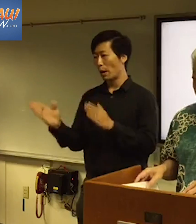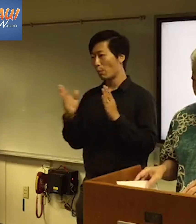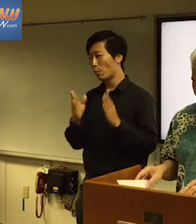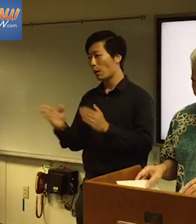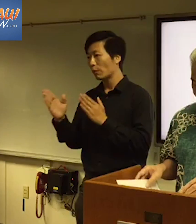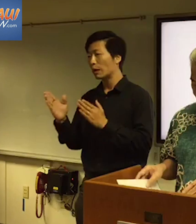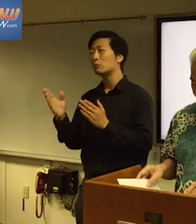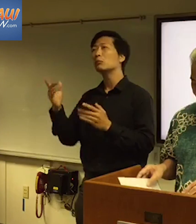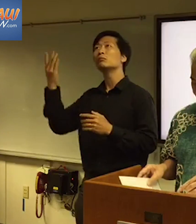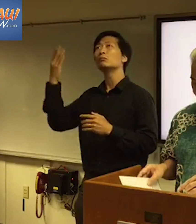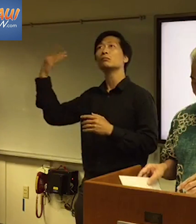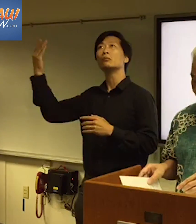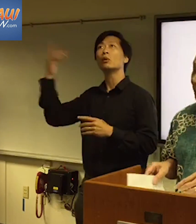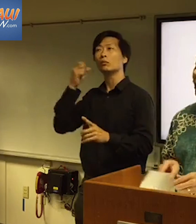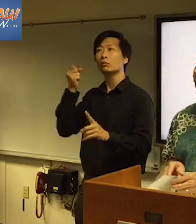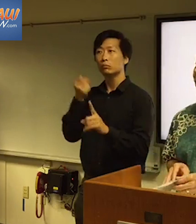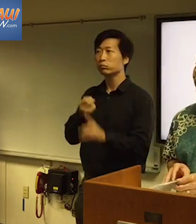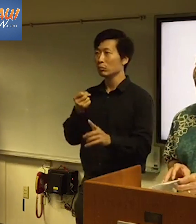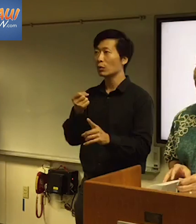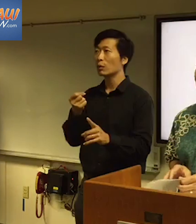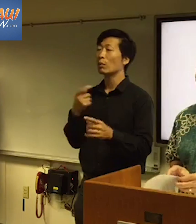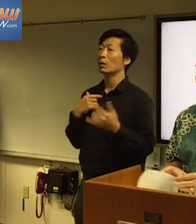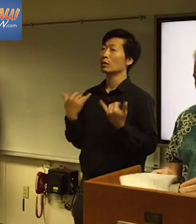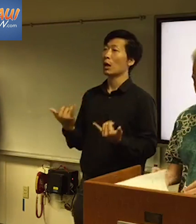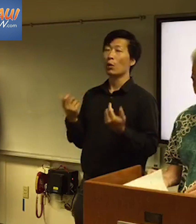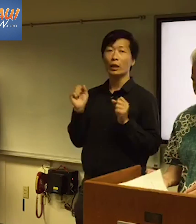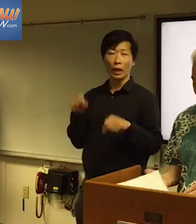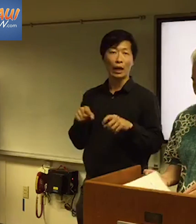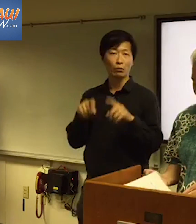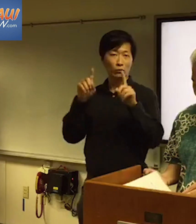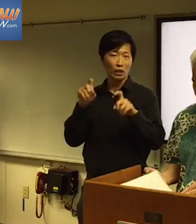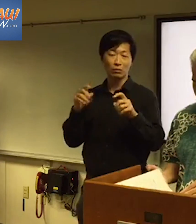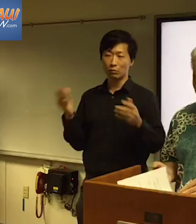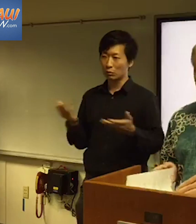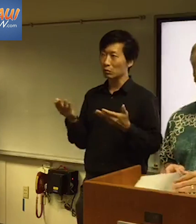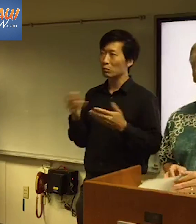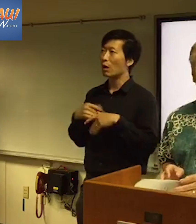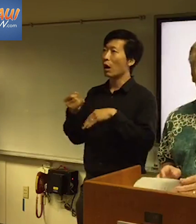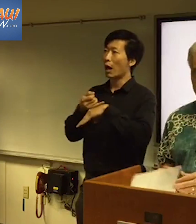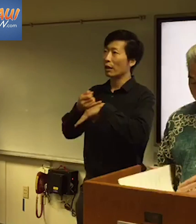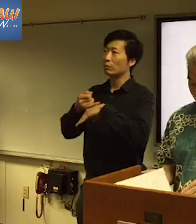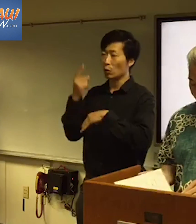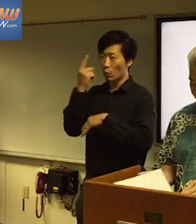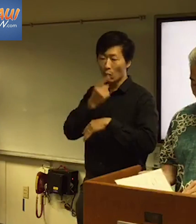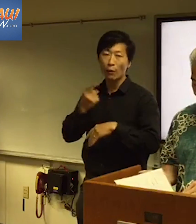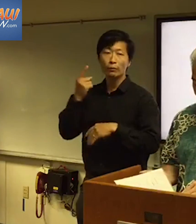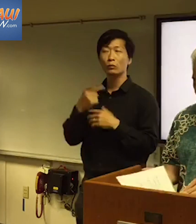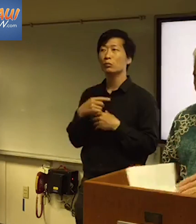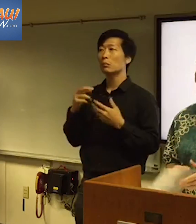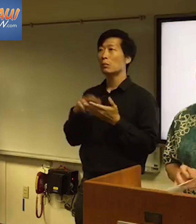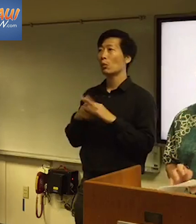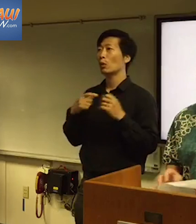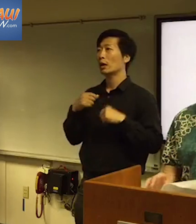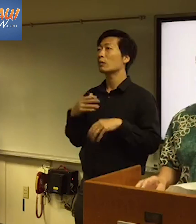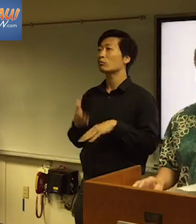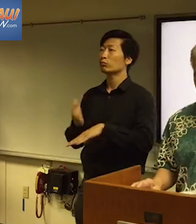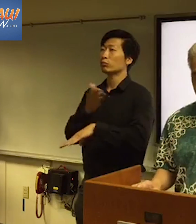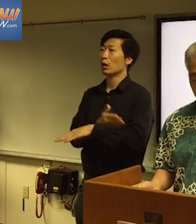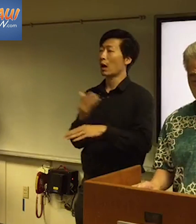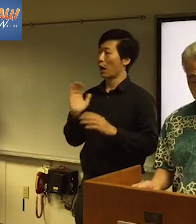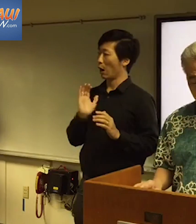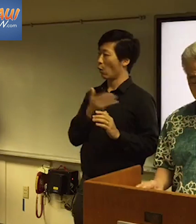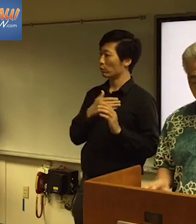is anchored off the coast of California. First, state and federal partners are working together